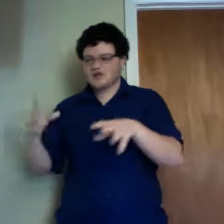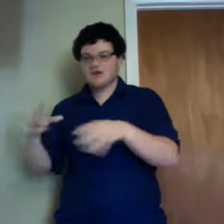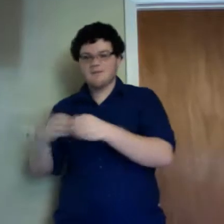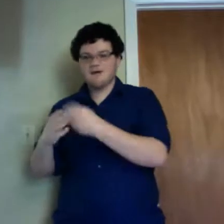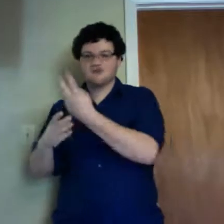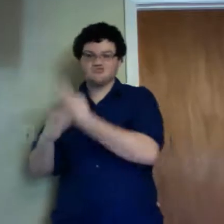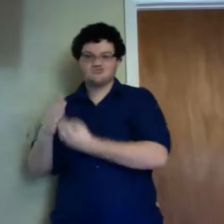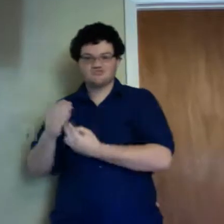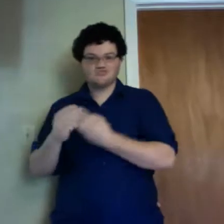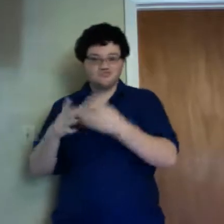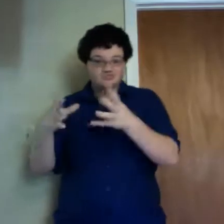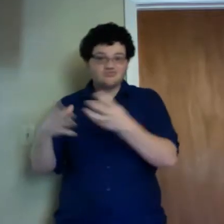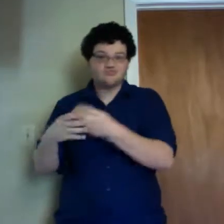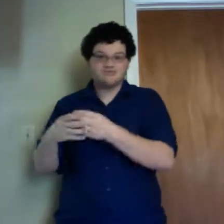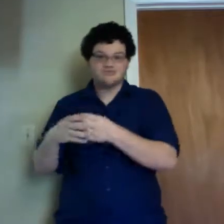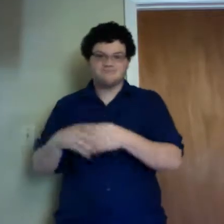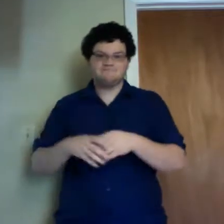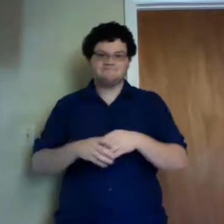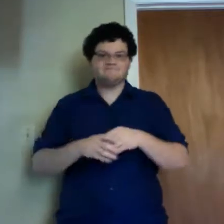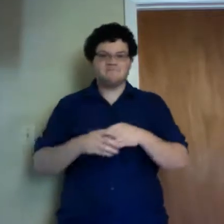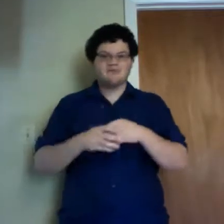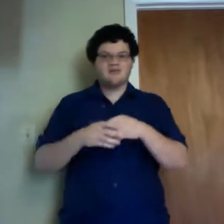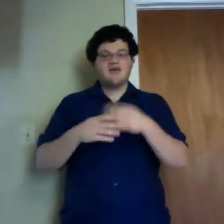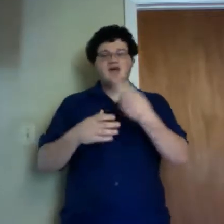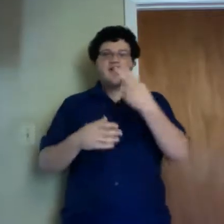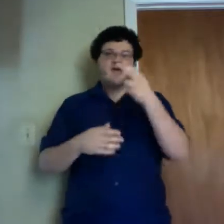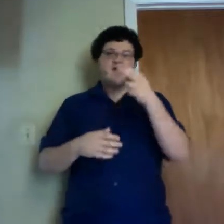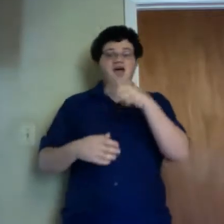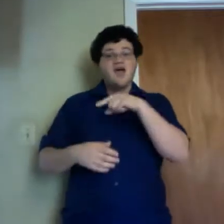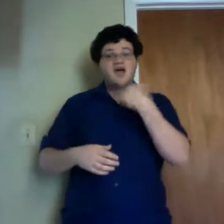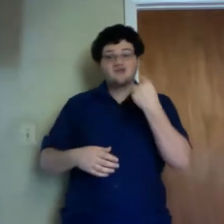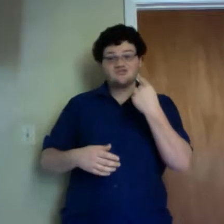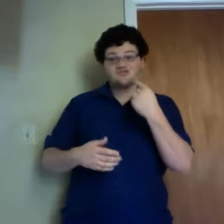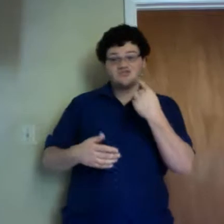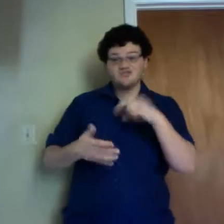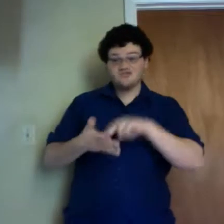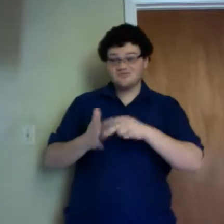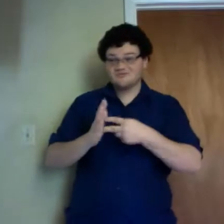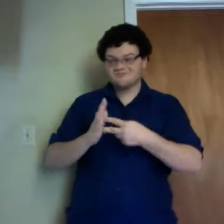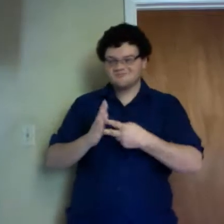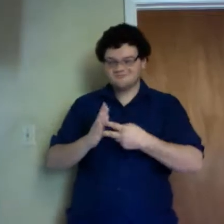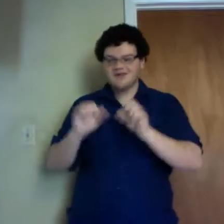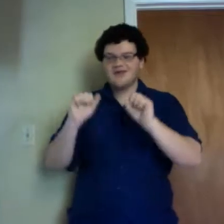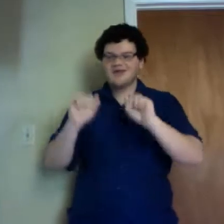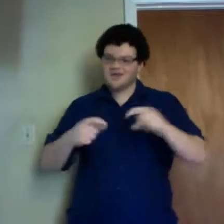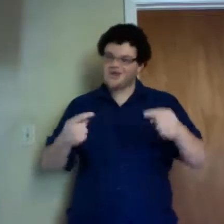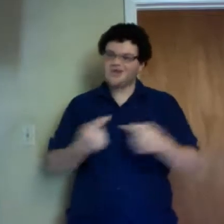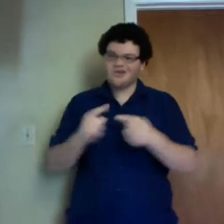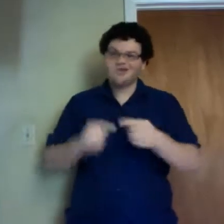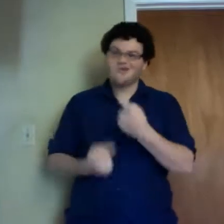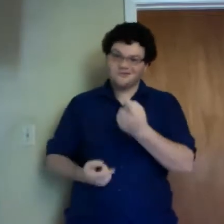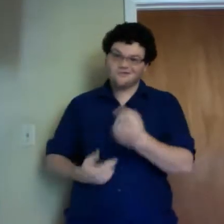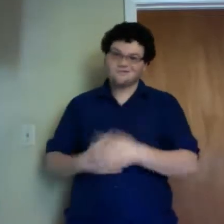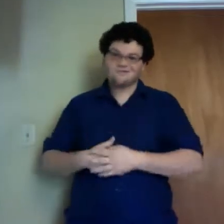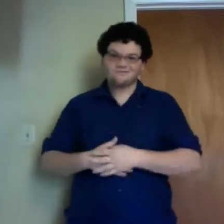which, in context, has the potential to cause harm. A useful way to categorize hazards is to identify them